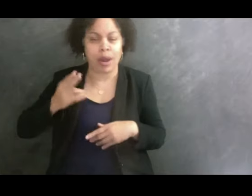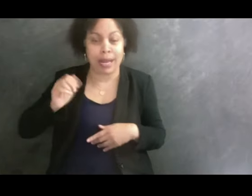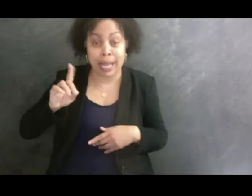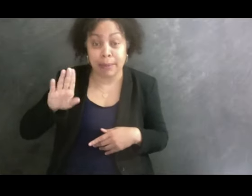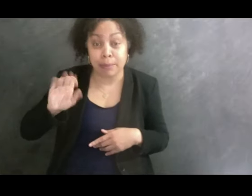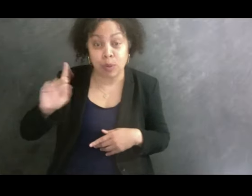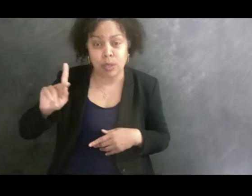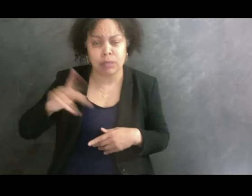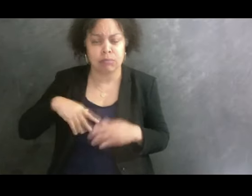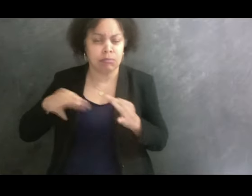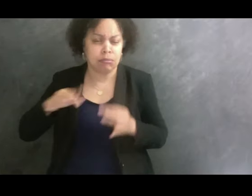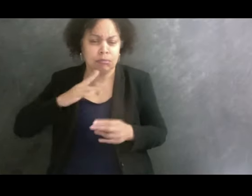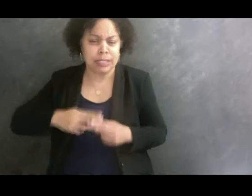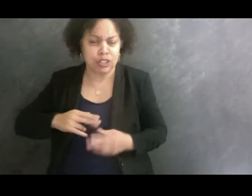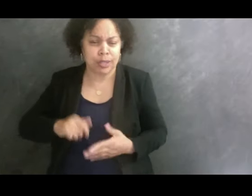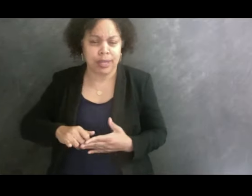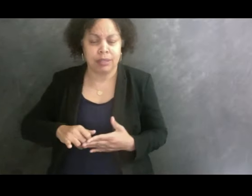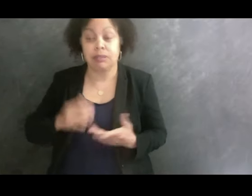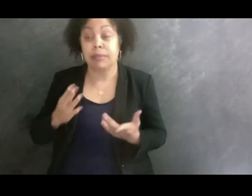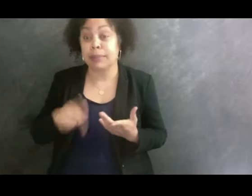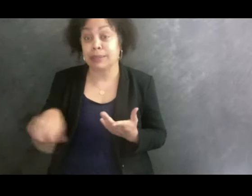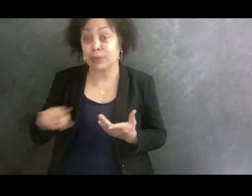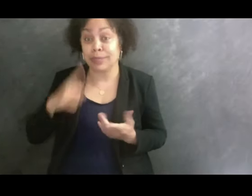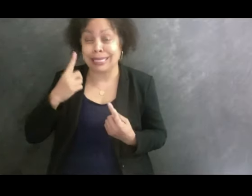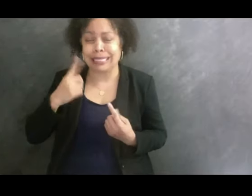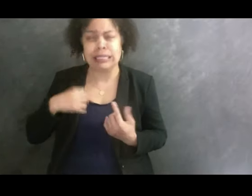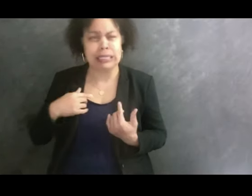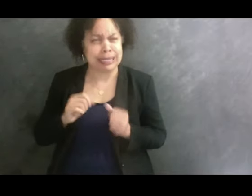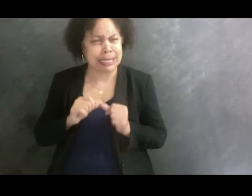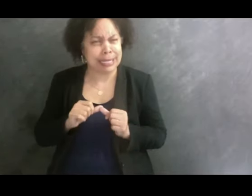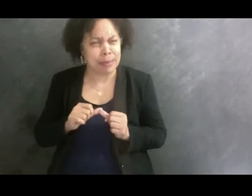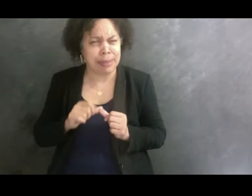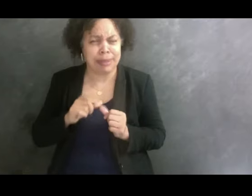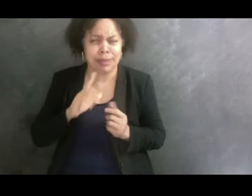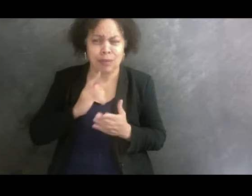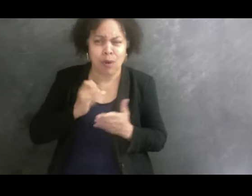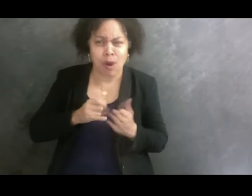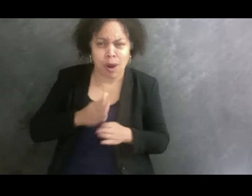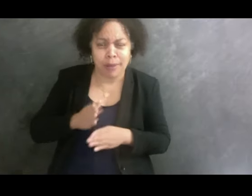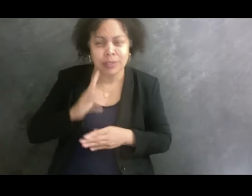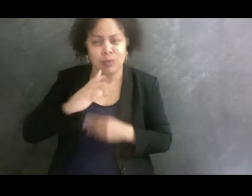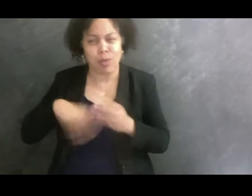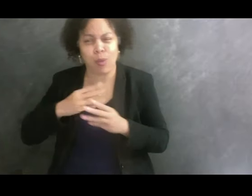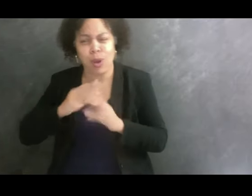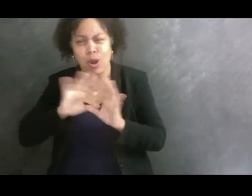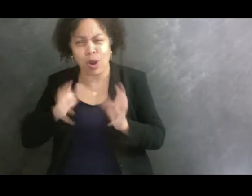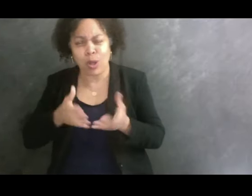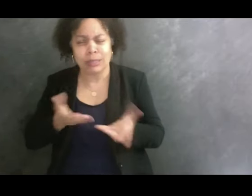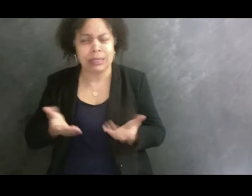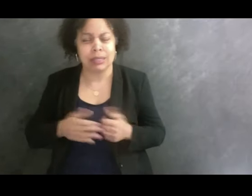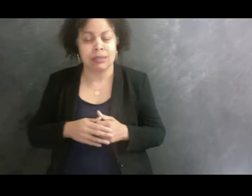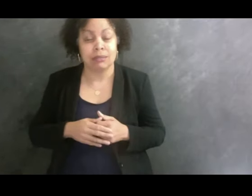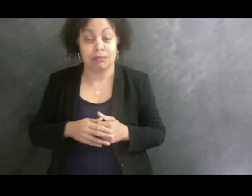sure many of you are as well, is the question of sustainability in the arts and also in the world. If you're an artist